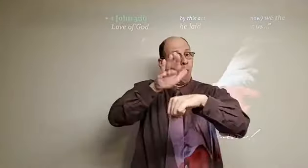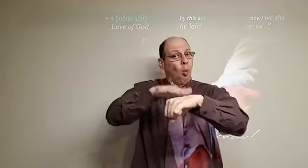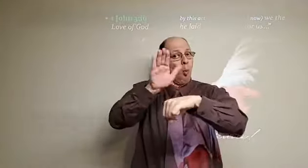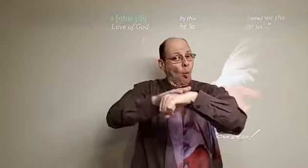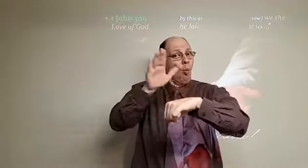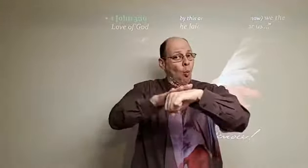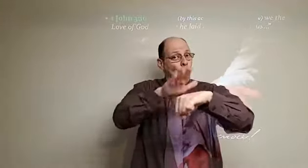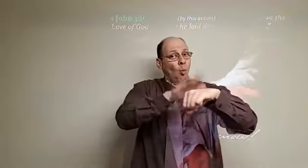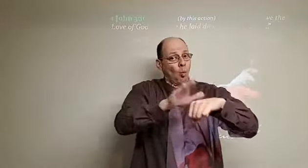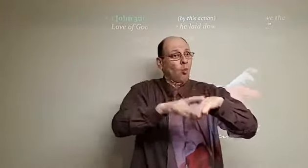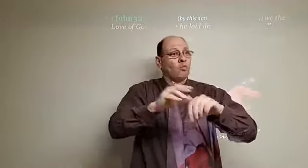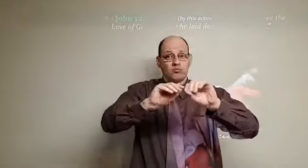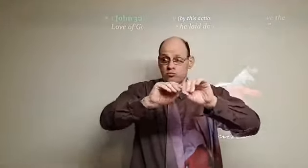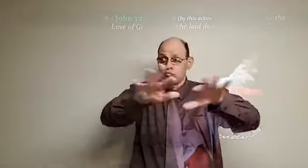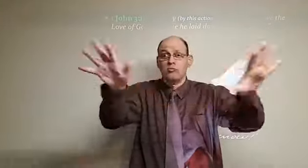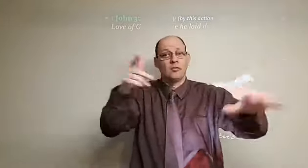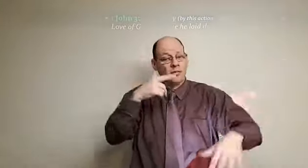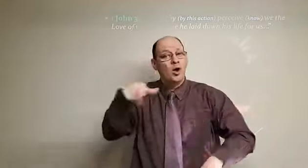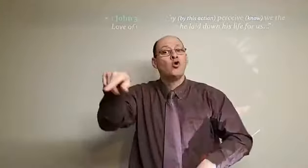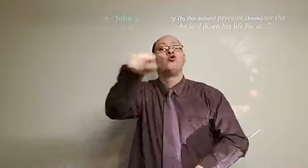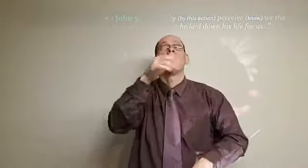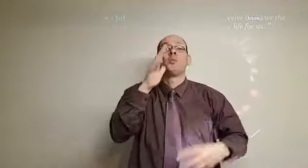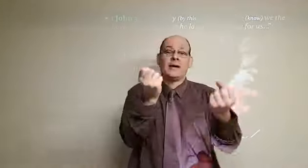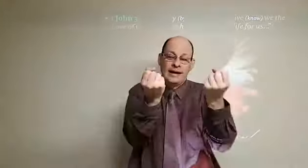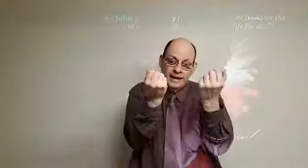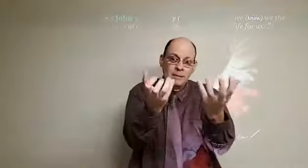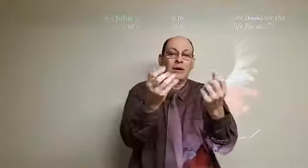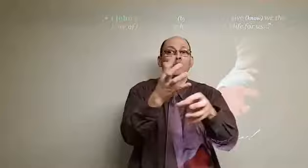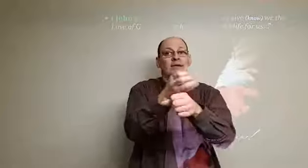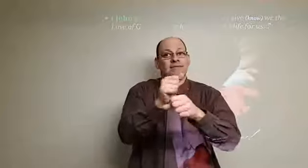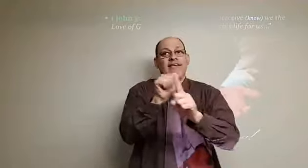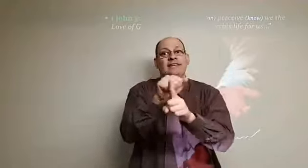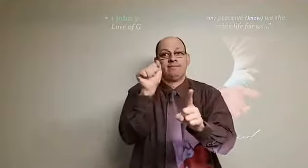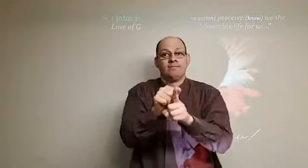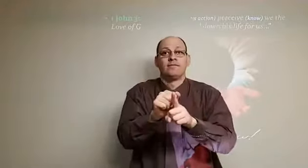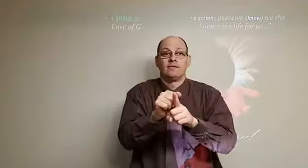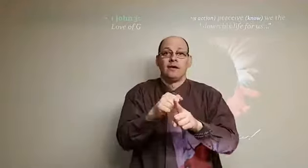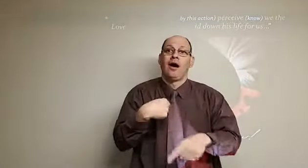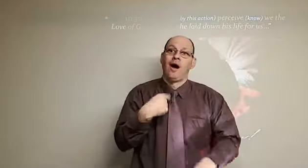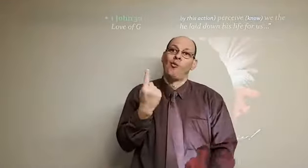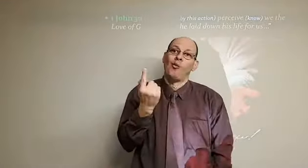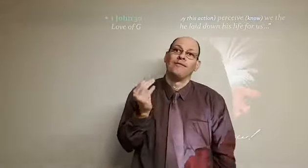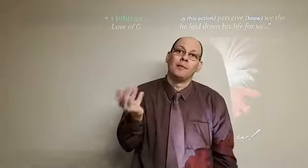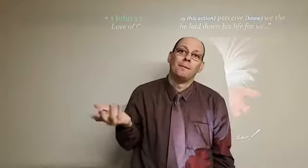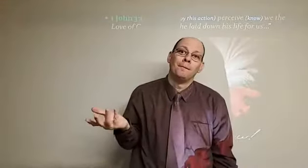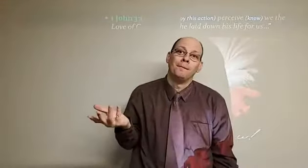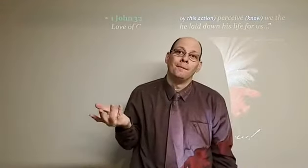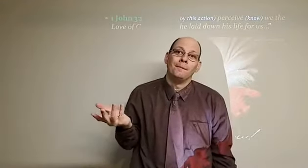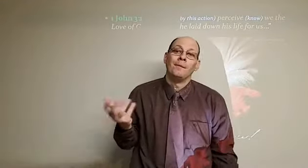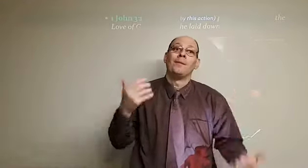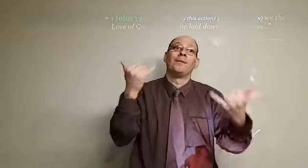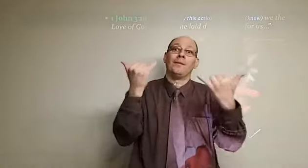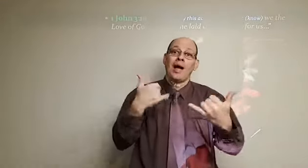would it I'm telling you I'm warning you there are many who are deceived and I was one of them